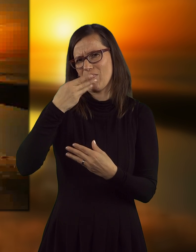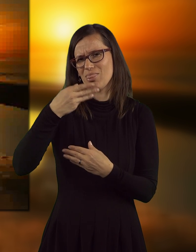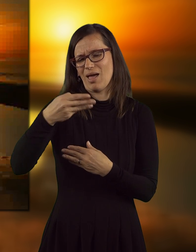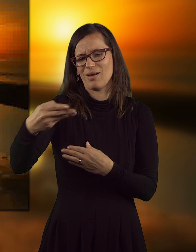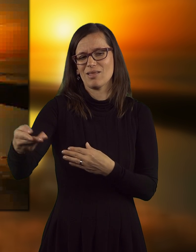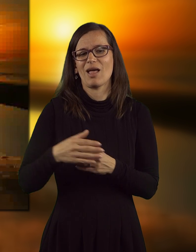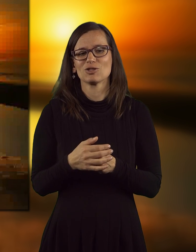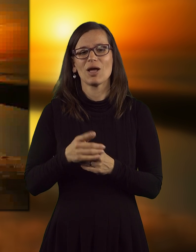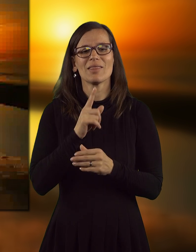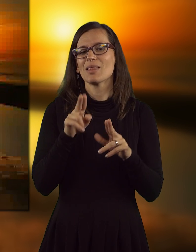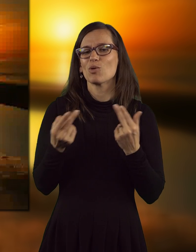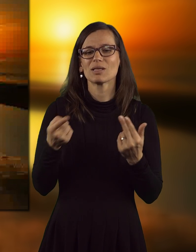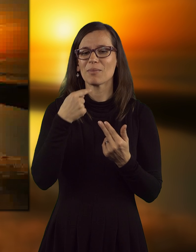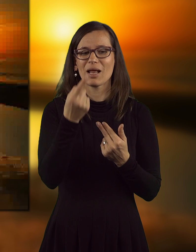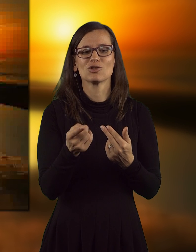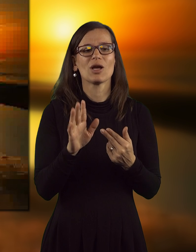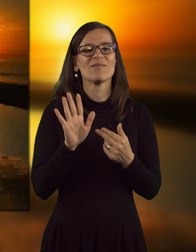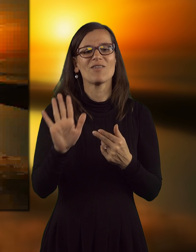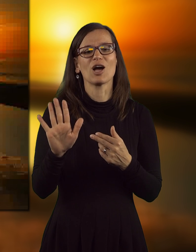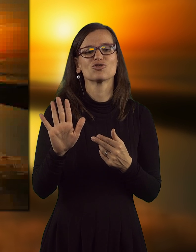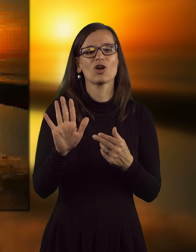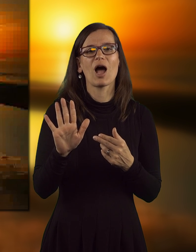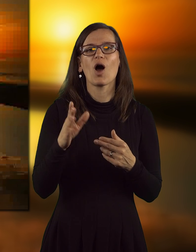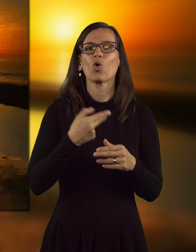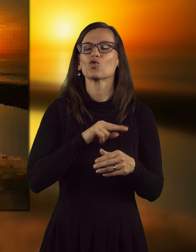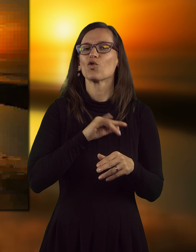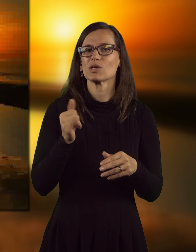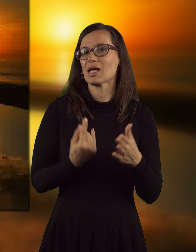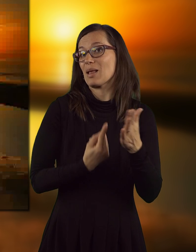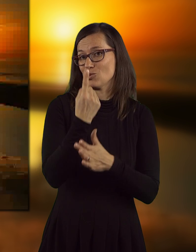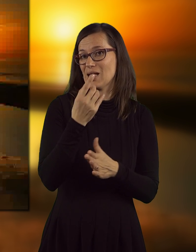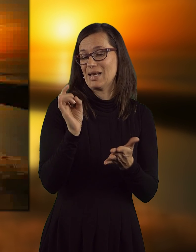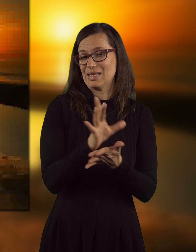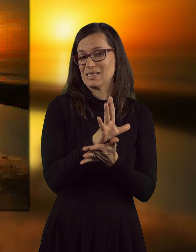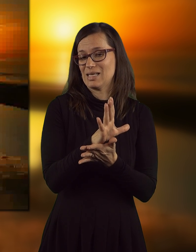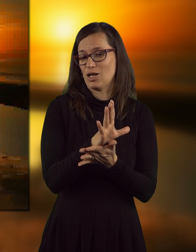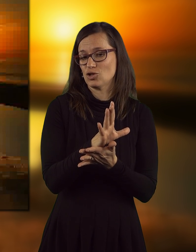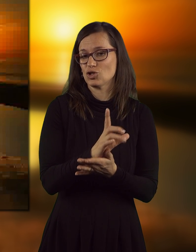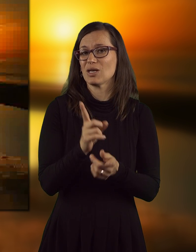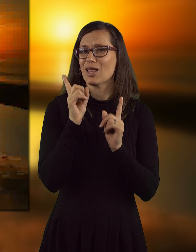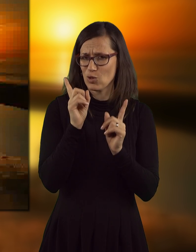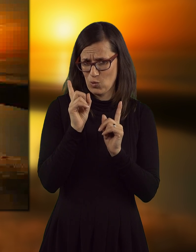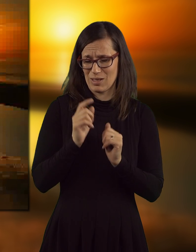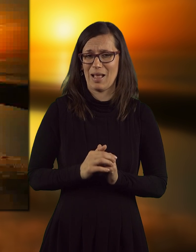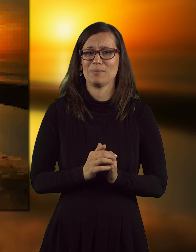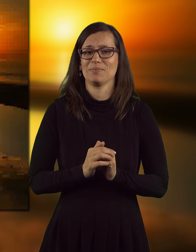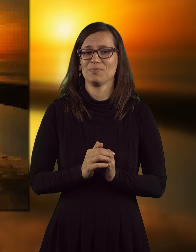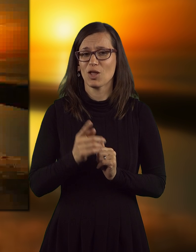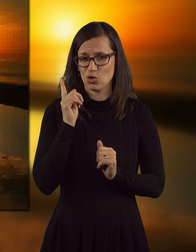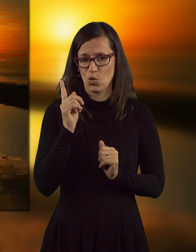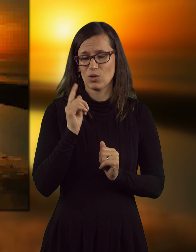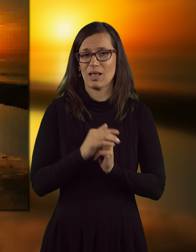quack person, and that you can't just say your responsibility is to get happy. But